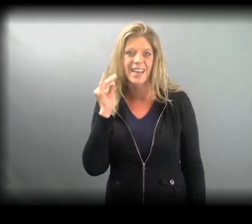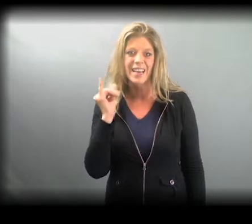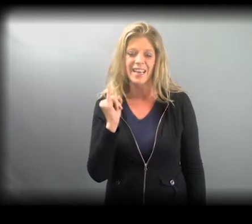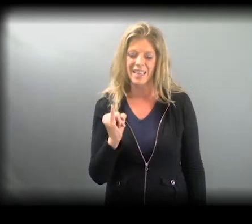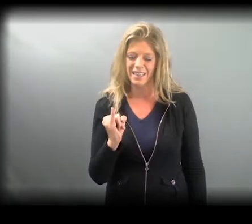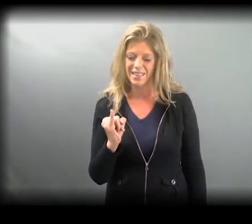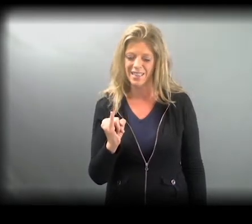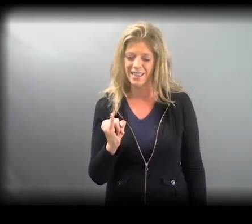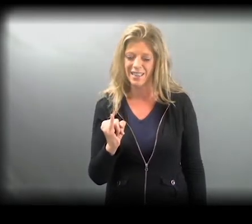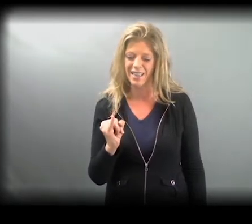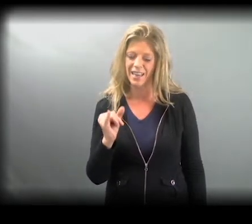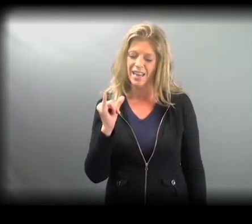Is.